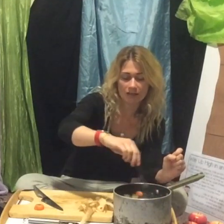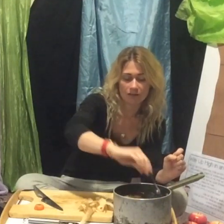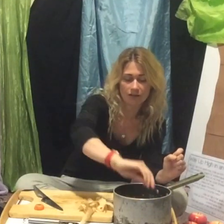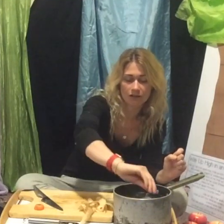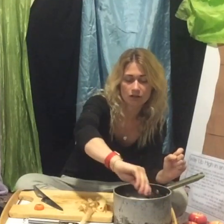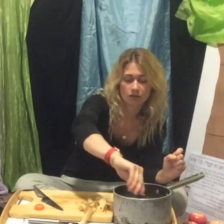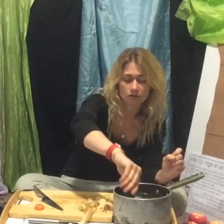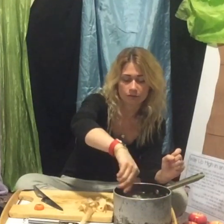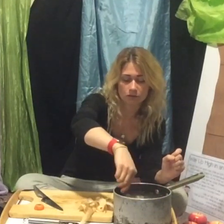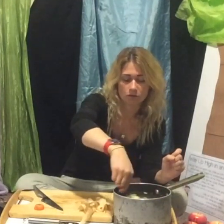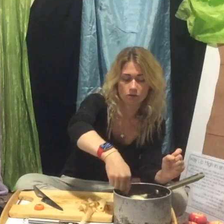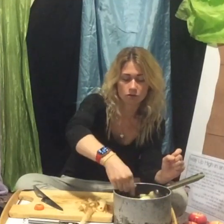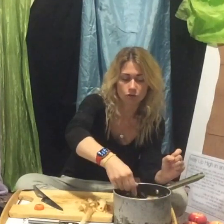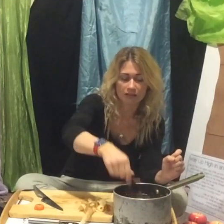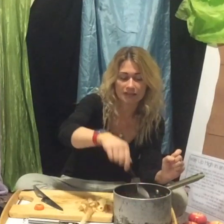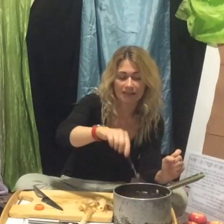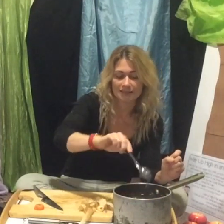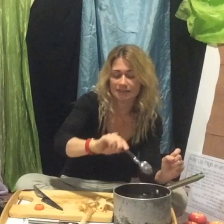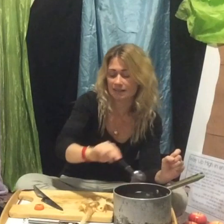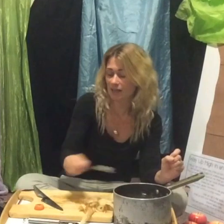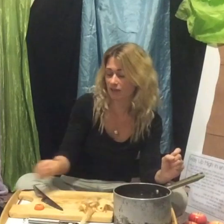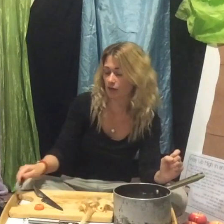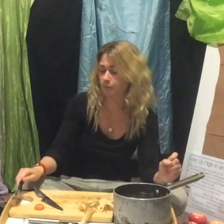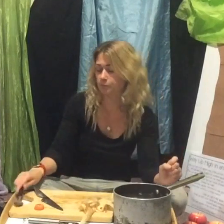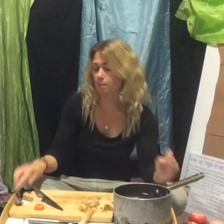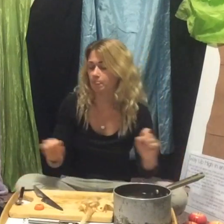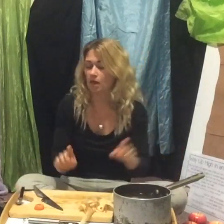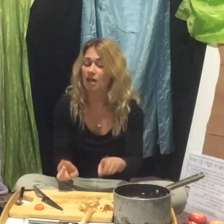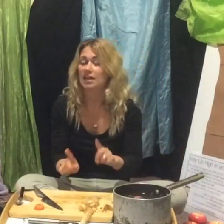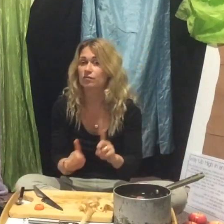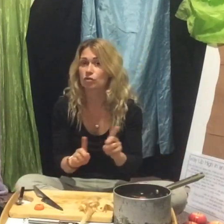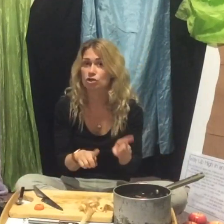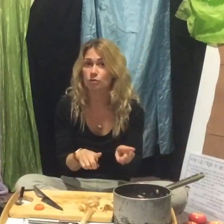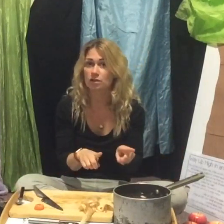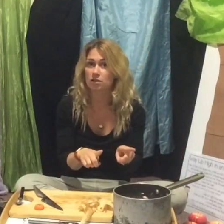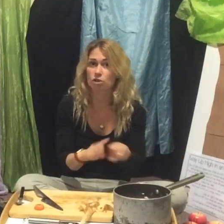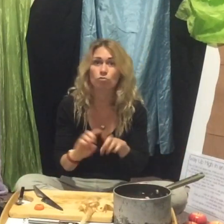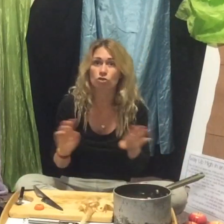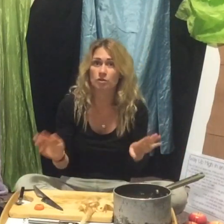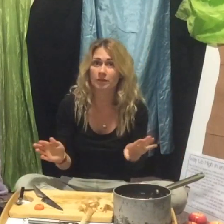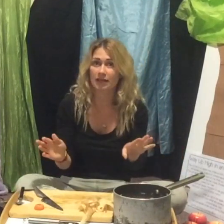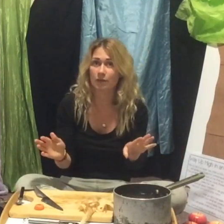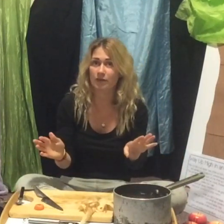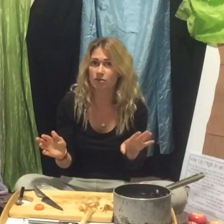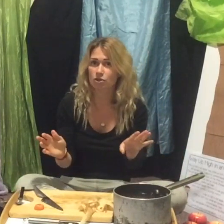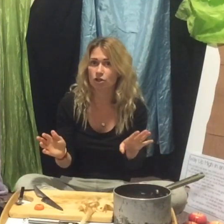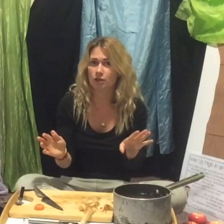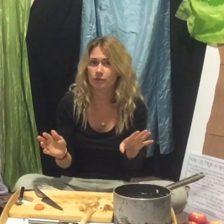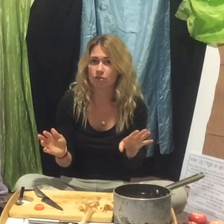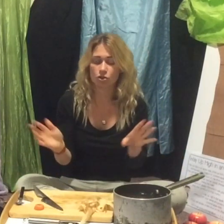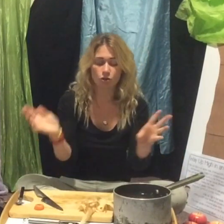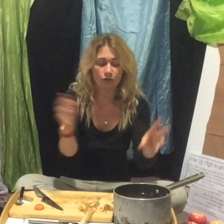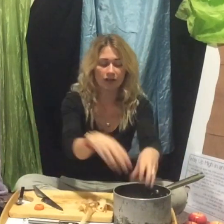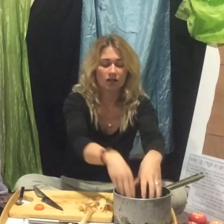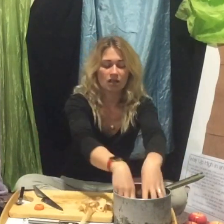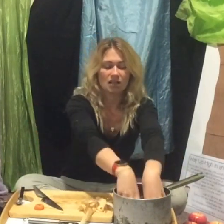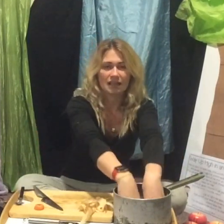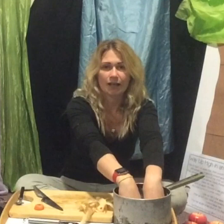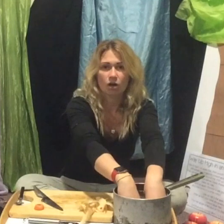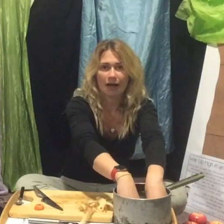together so it's all cooking nicely together. If you're doing this soup just to play with and to join in with the story, get your